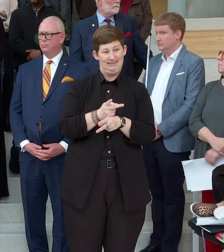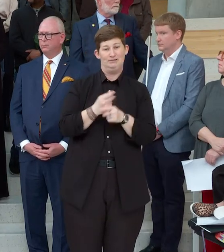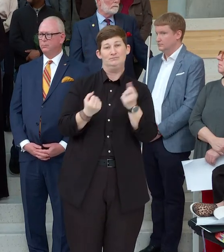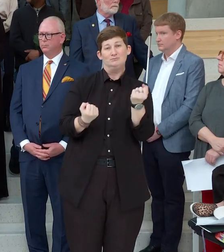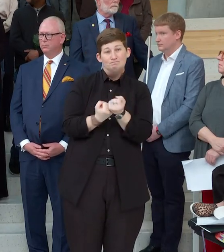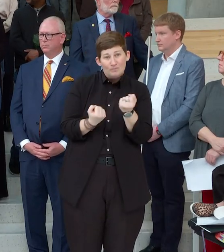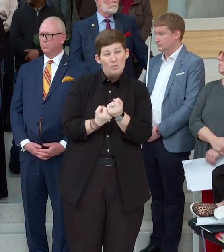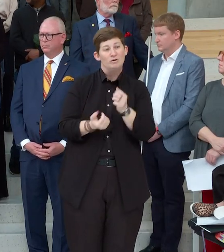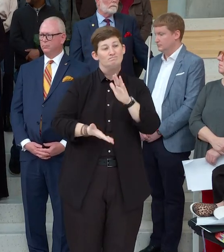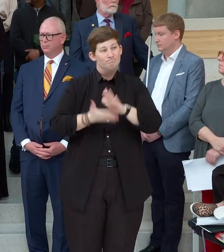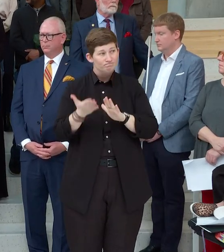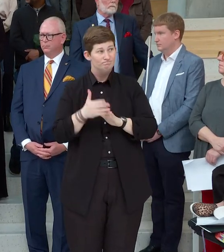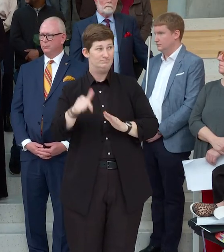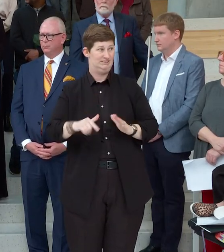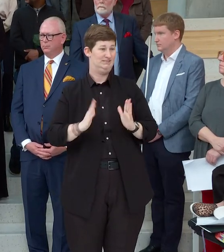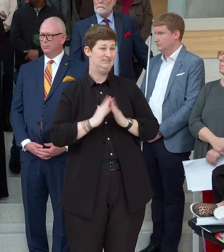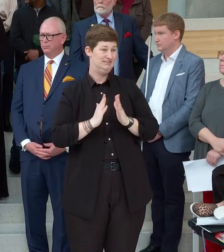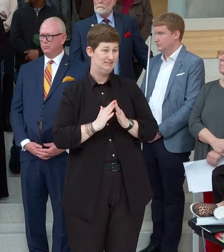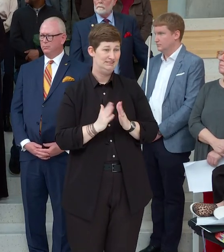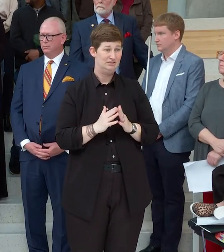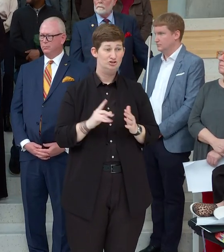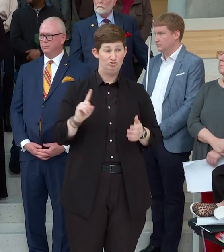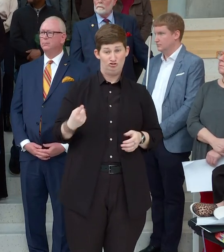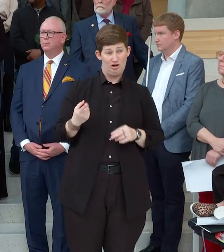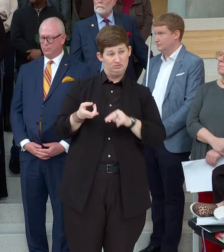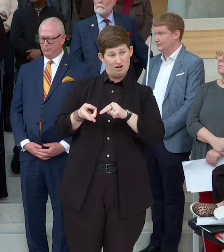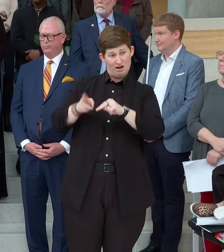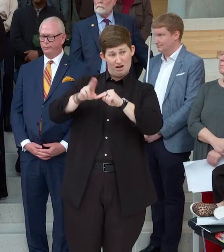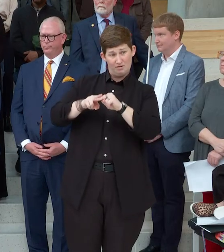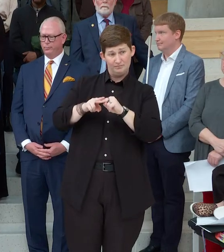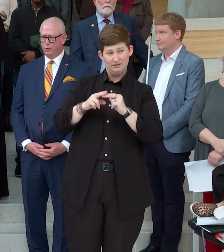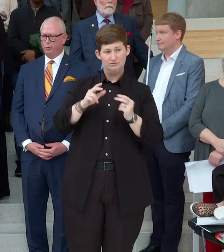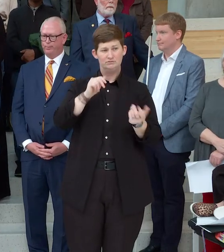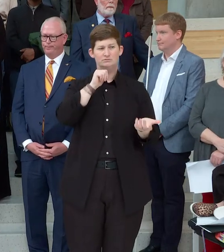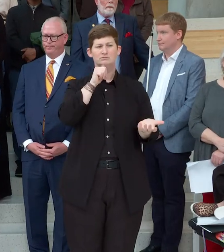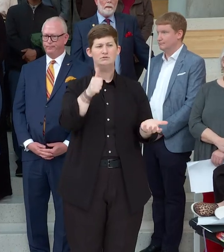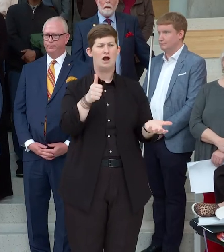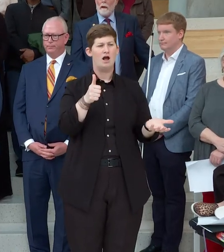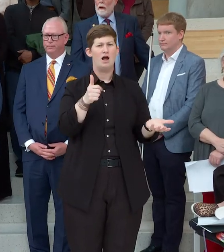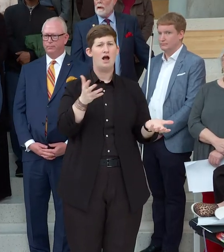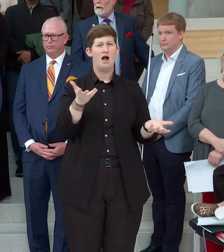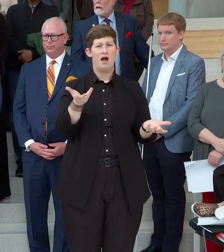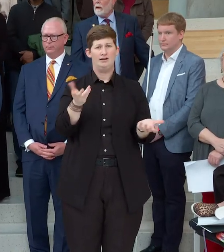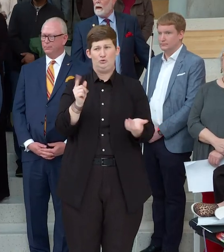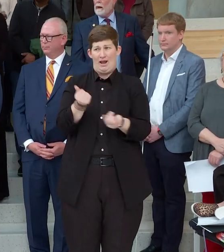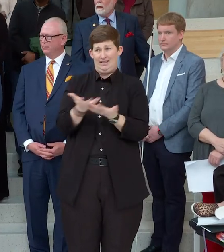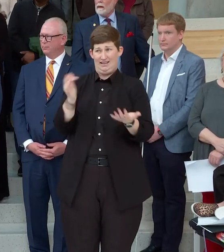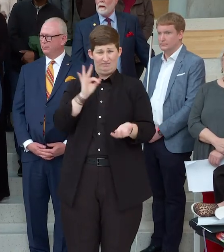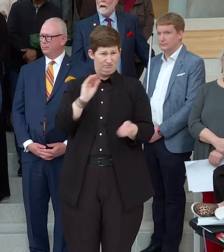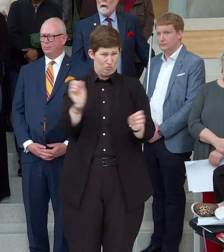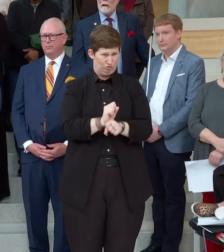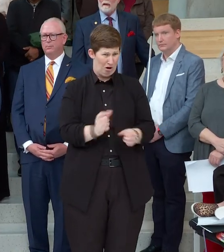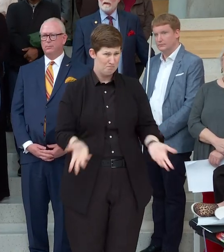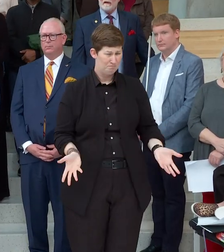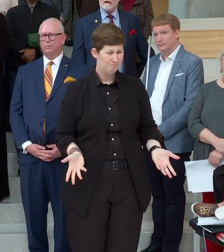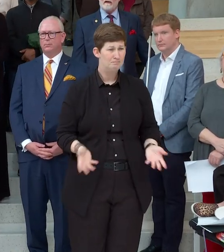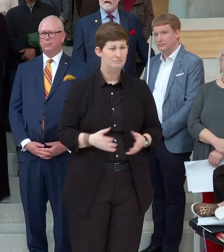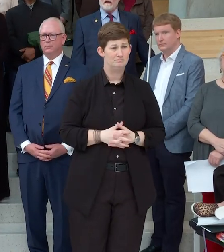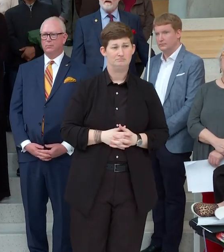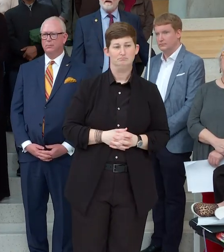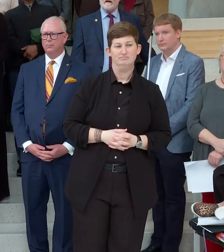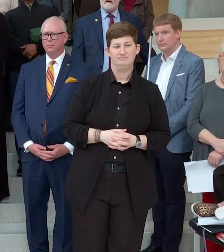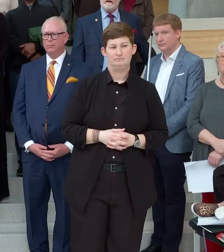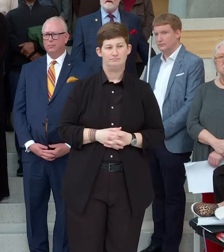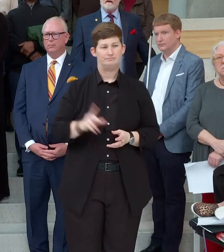A wage bump doesn't do any good if you don't have a job anymore. Two more questions. There was mention of